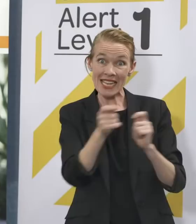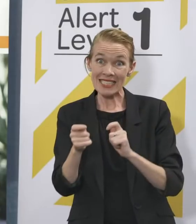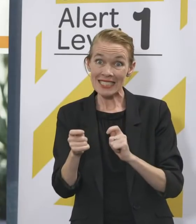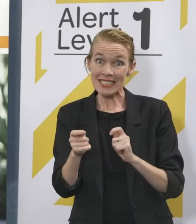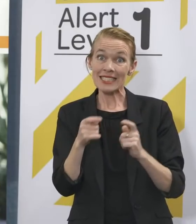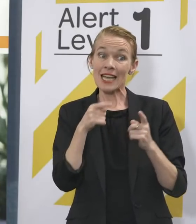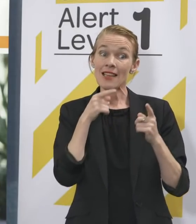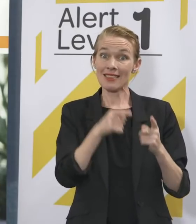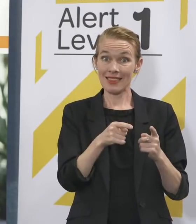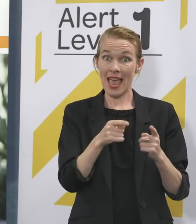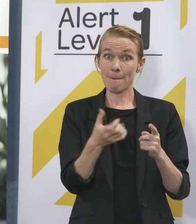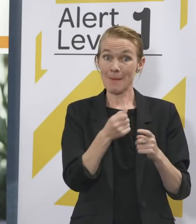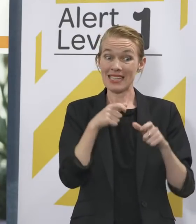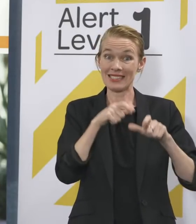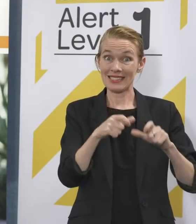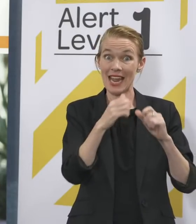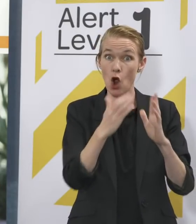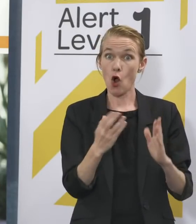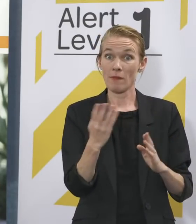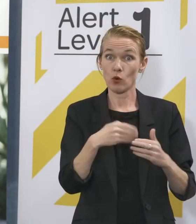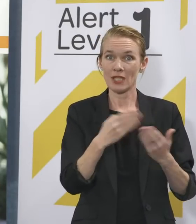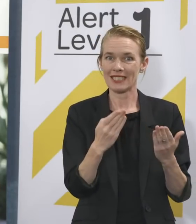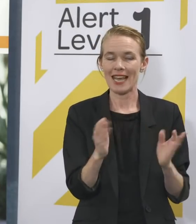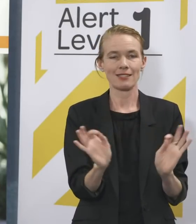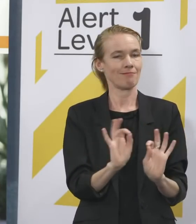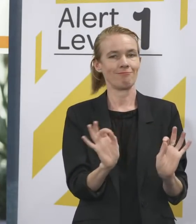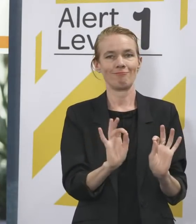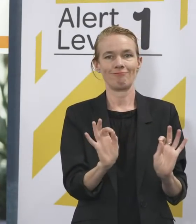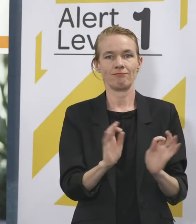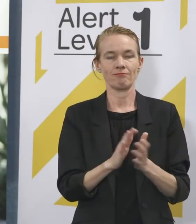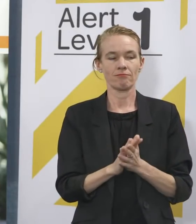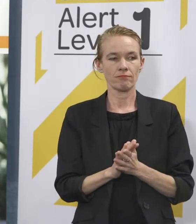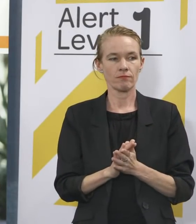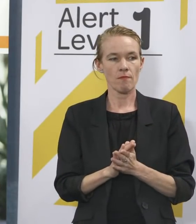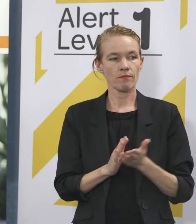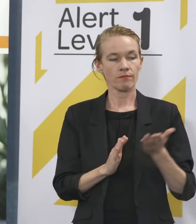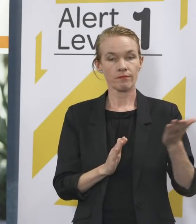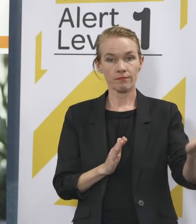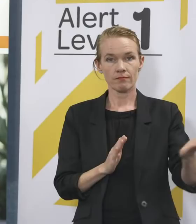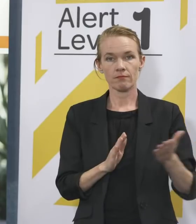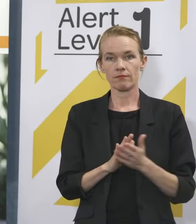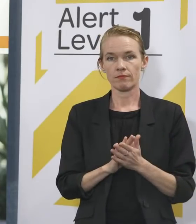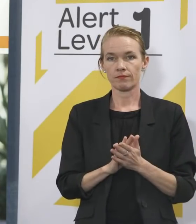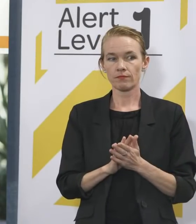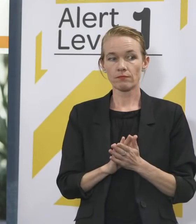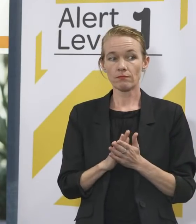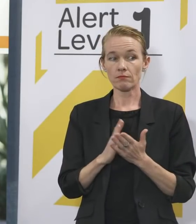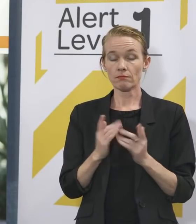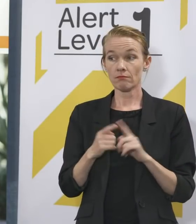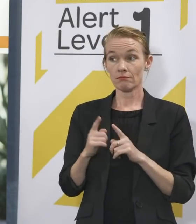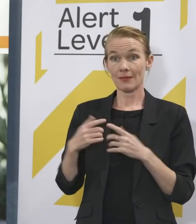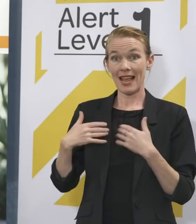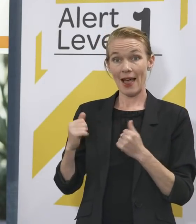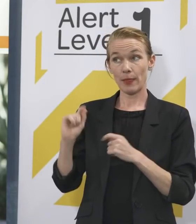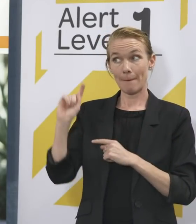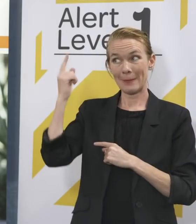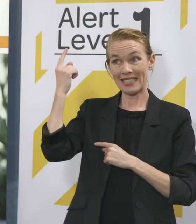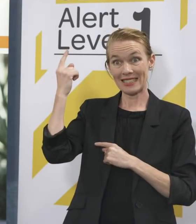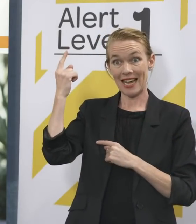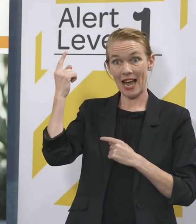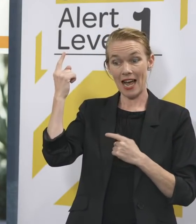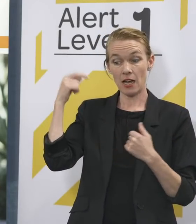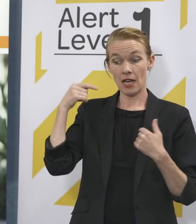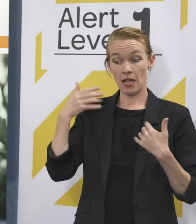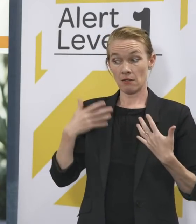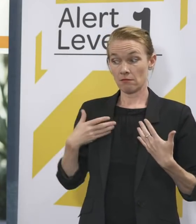travel. So when did you notify the Health Minister that this case definition and testing criteria would change? Because we were hearing one thing 2 days